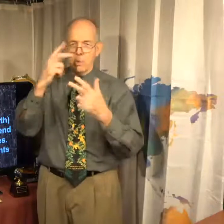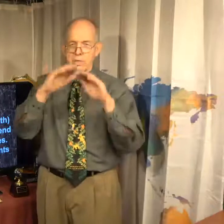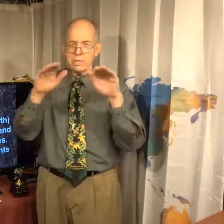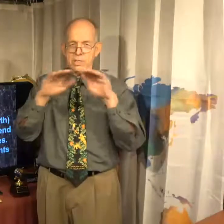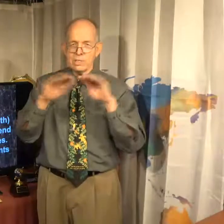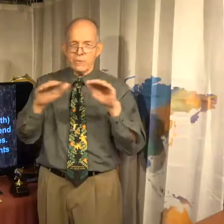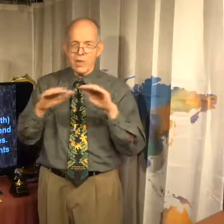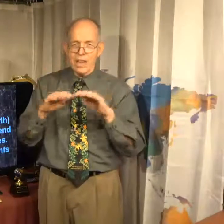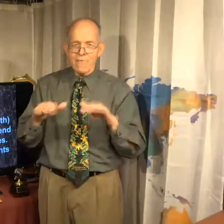With different level.